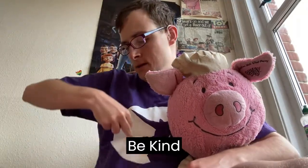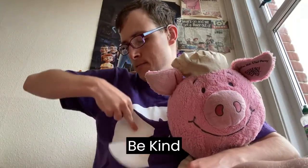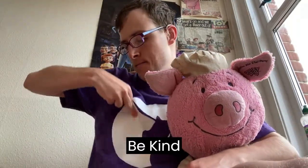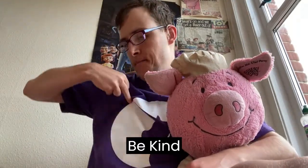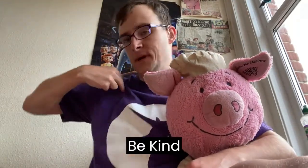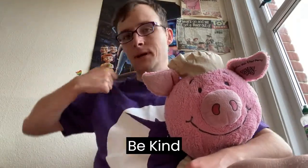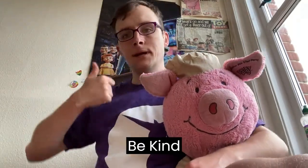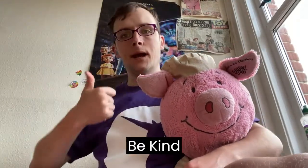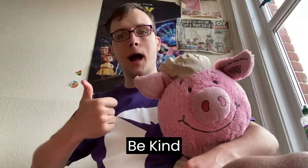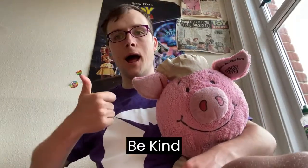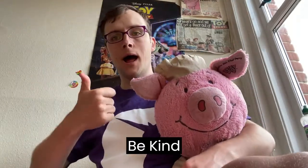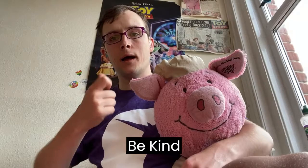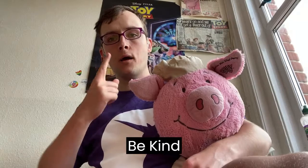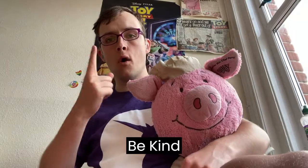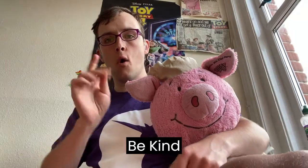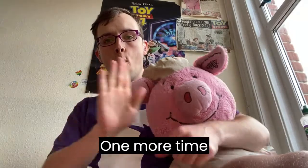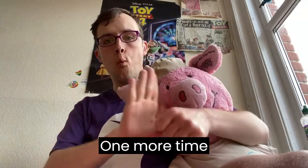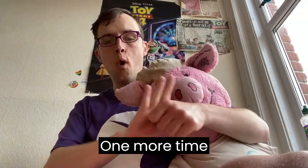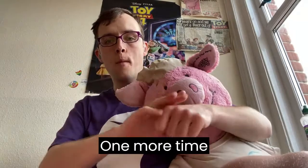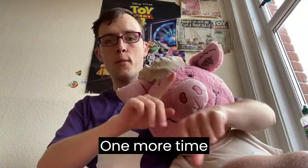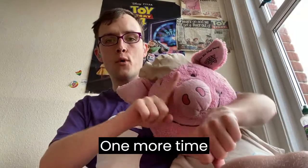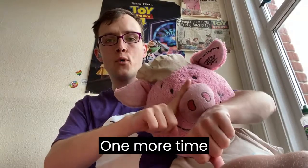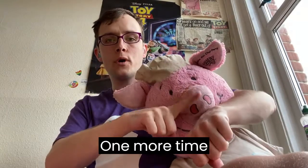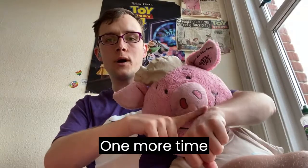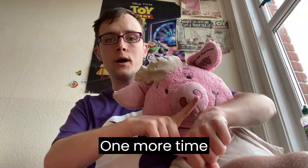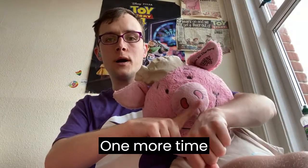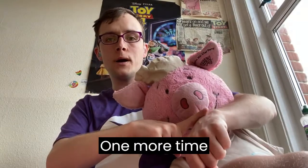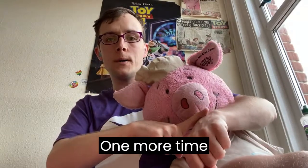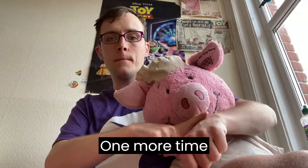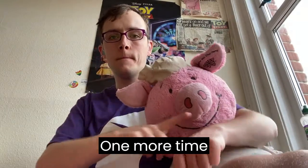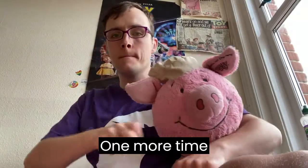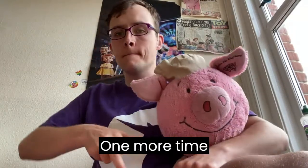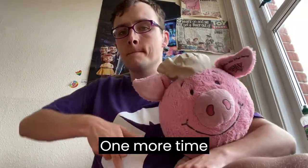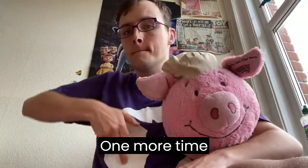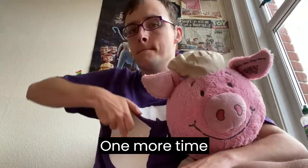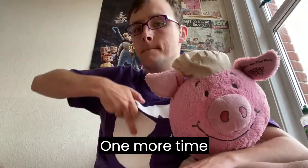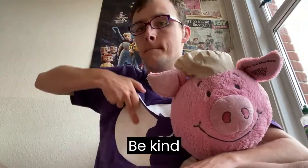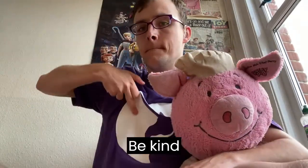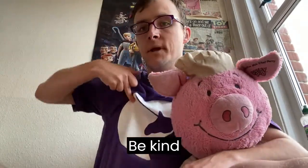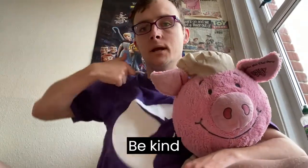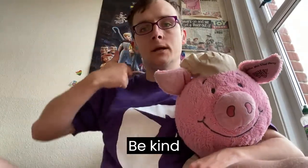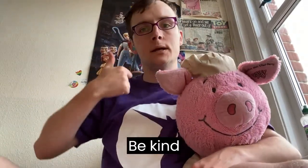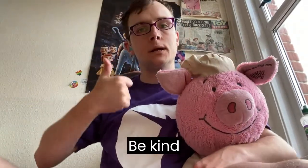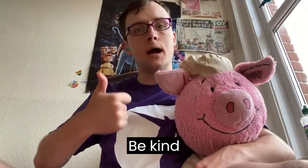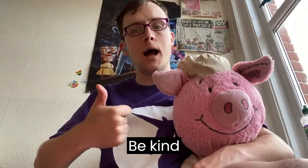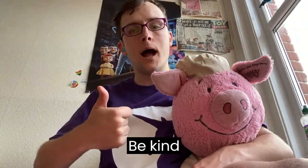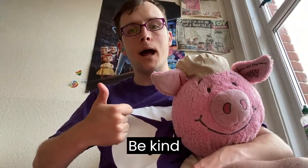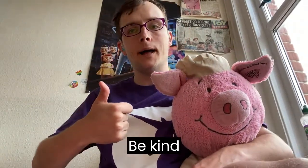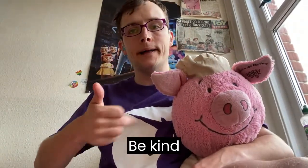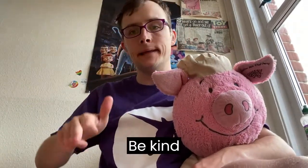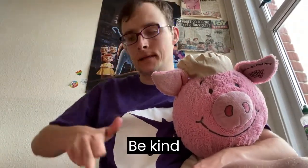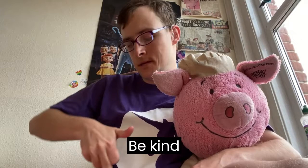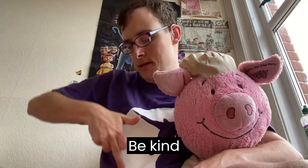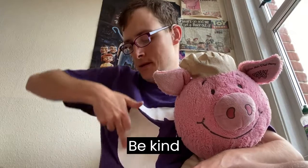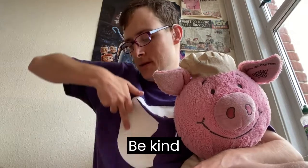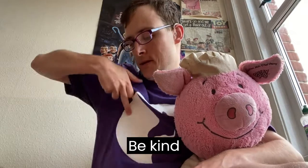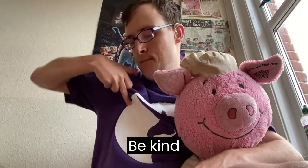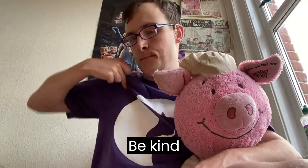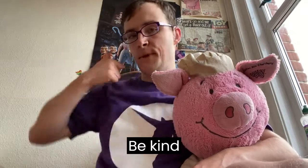Be high. One more time. Be high. Be